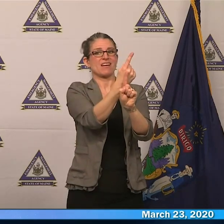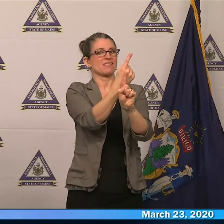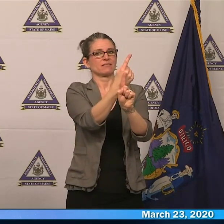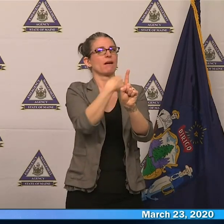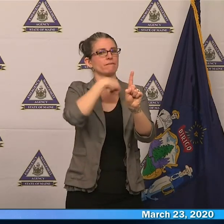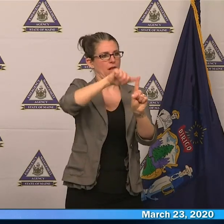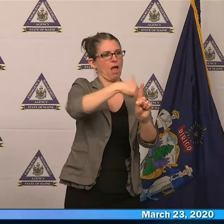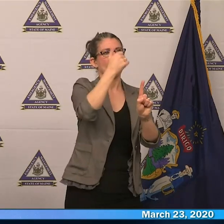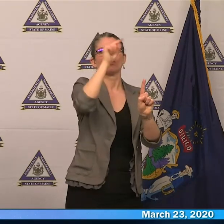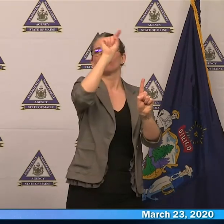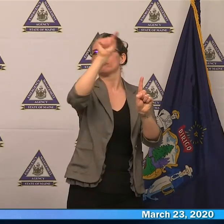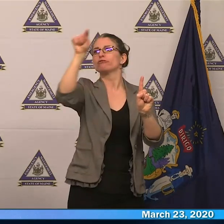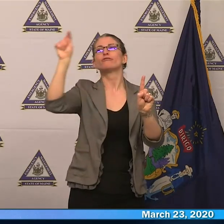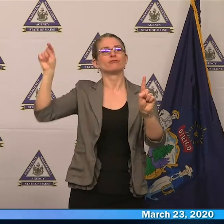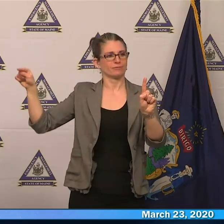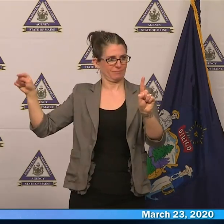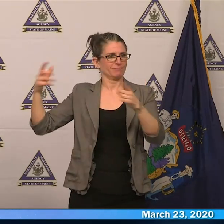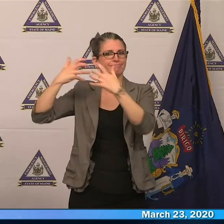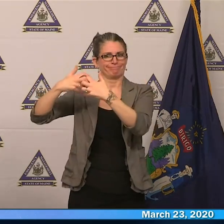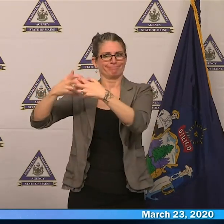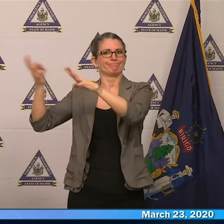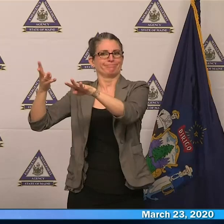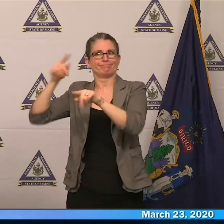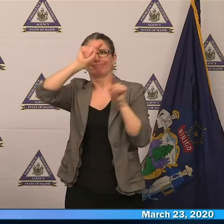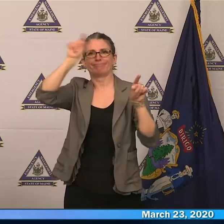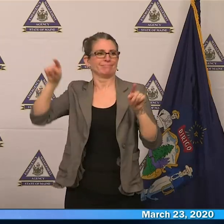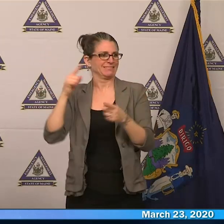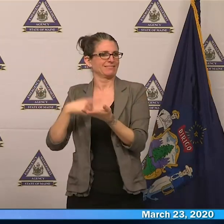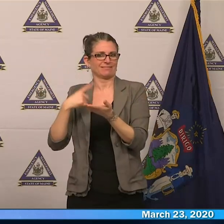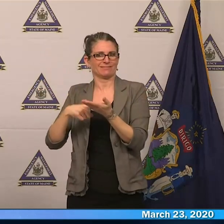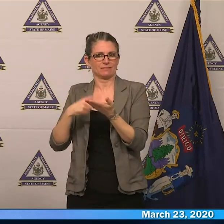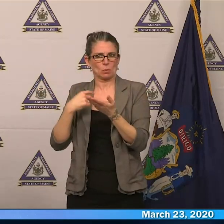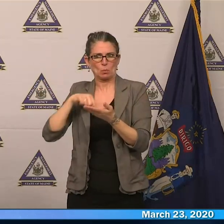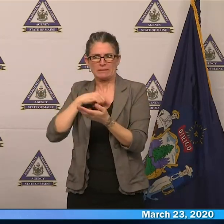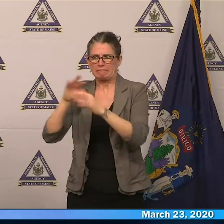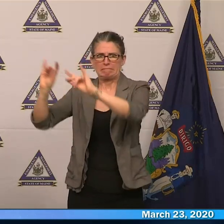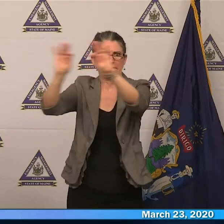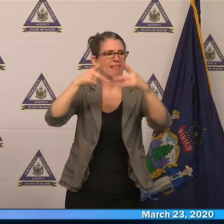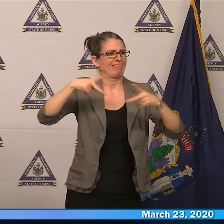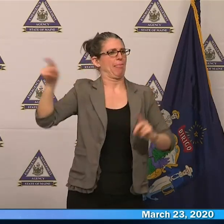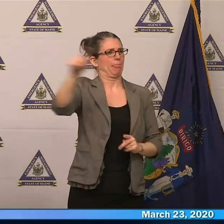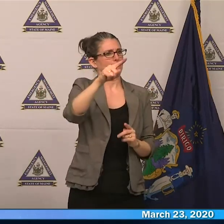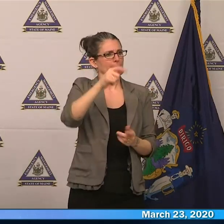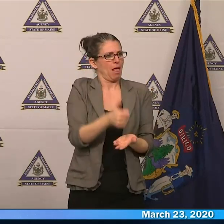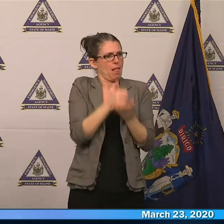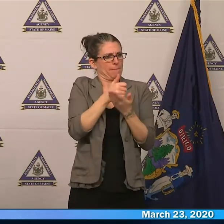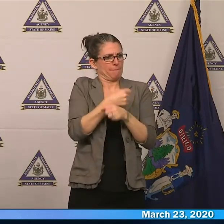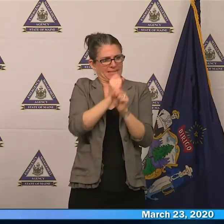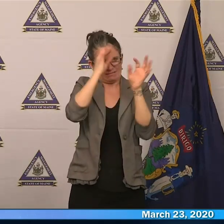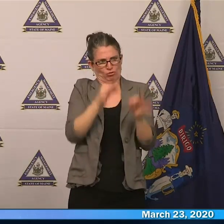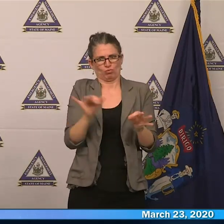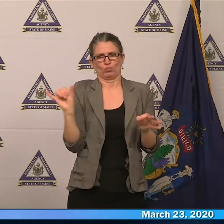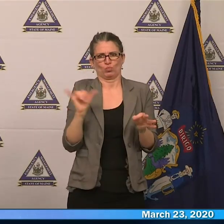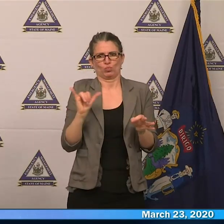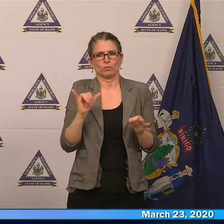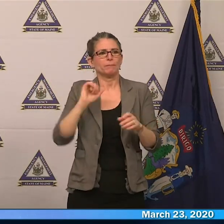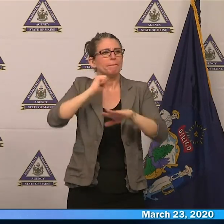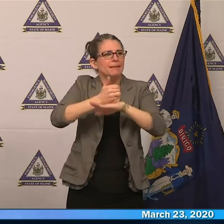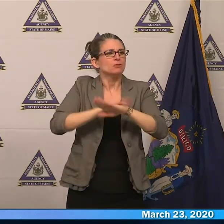security implications. We're part of those discussions, but they are happening at many different levels, including at the federal government.